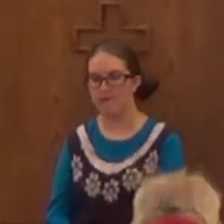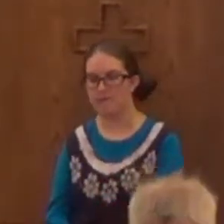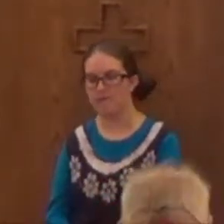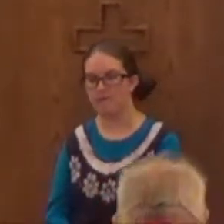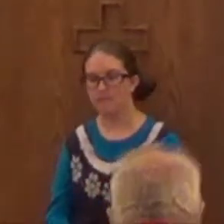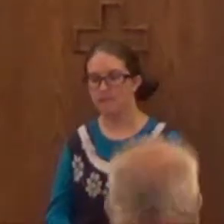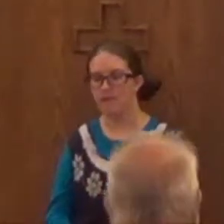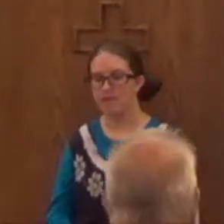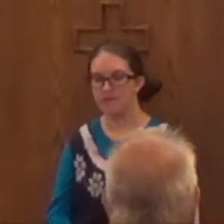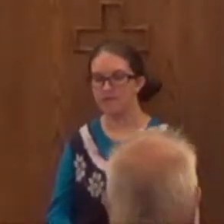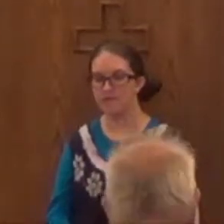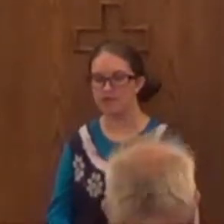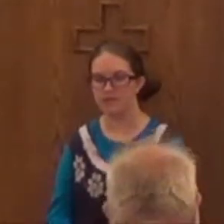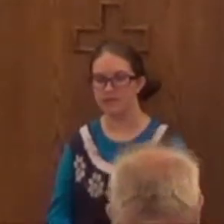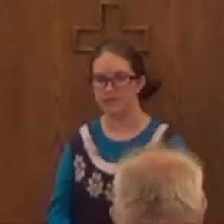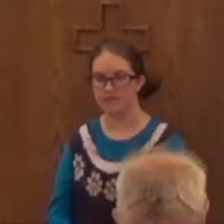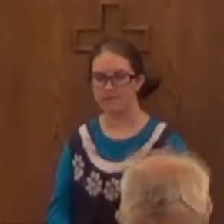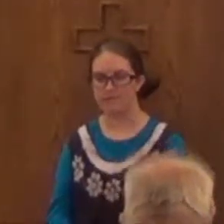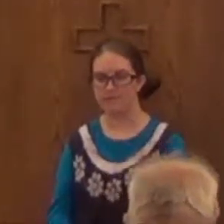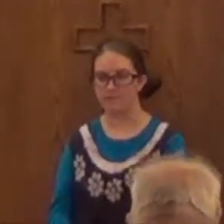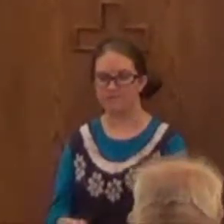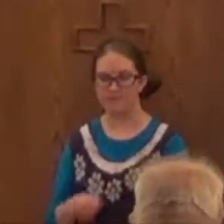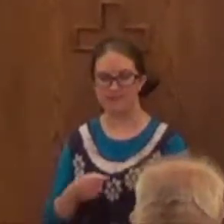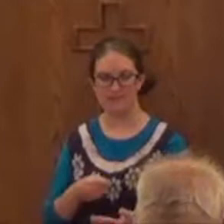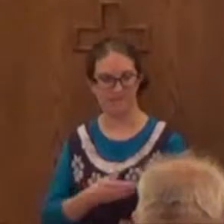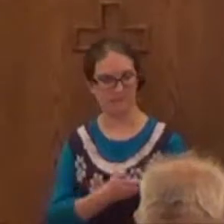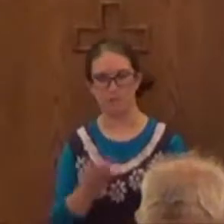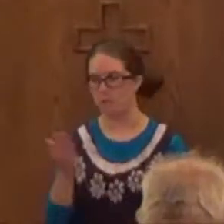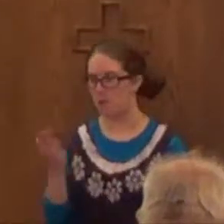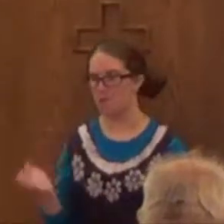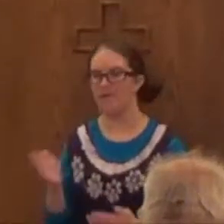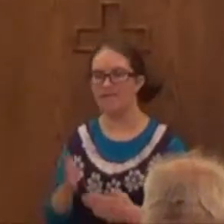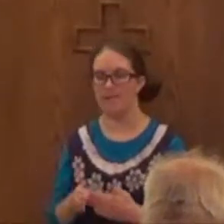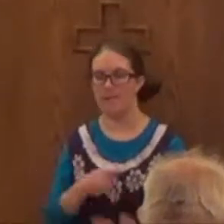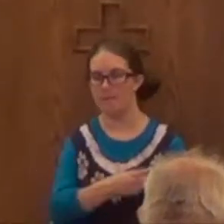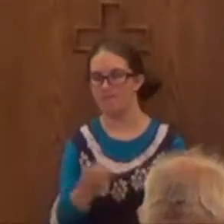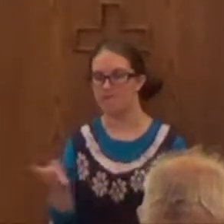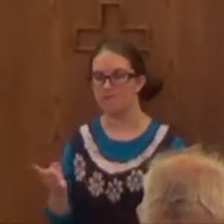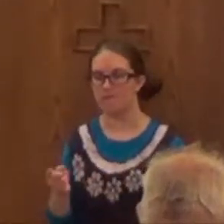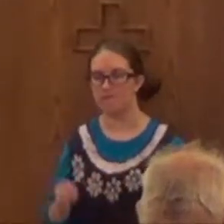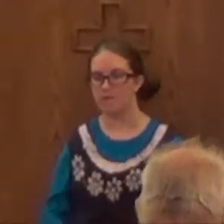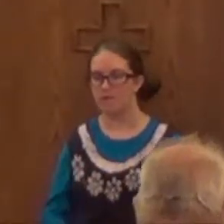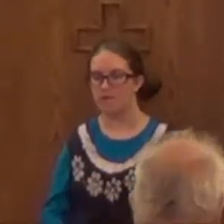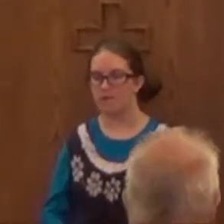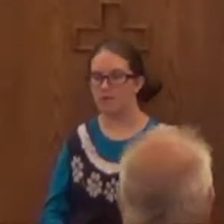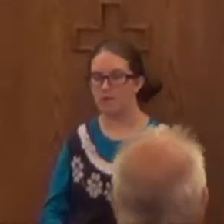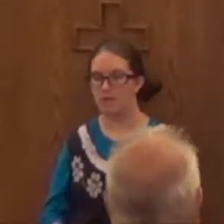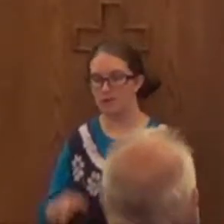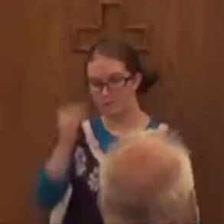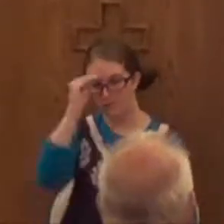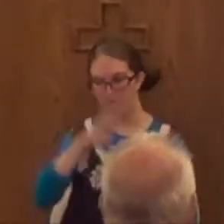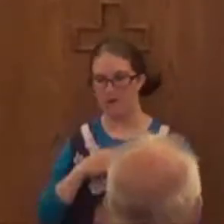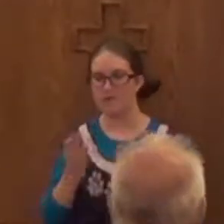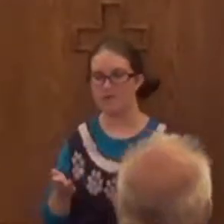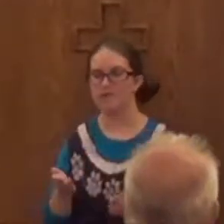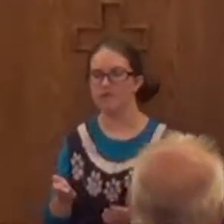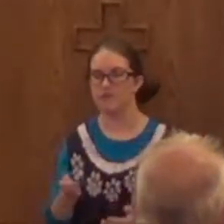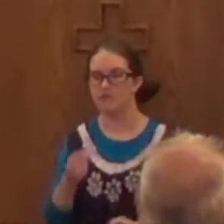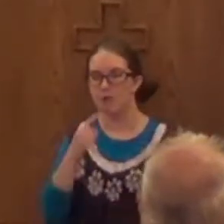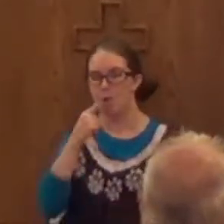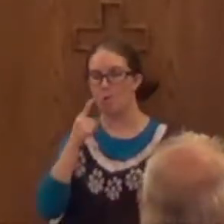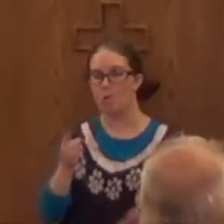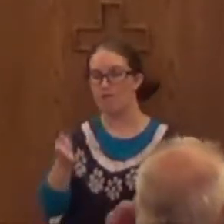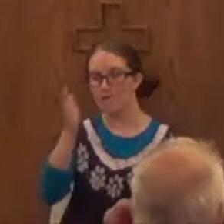Amen. See, some of us, oh man, when somebody gives us a word,